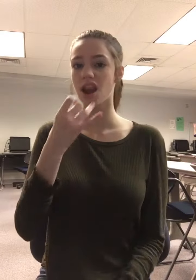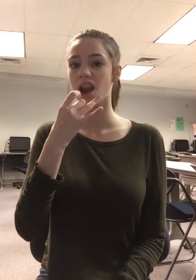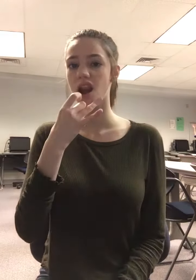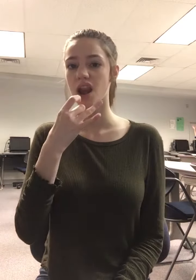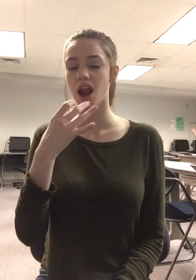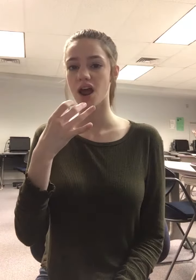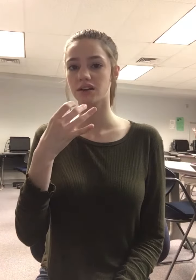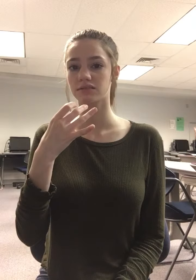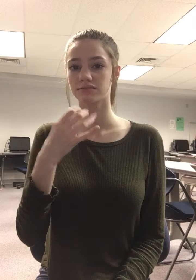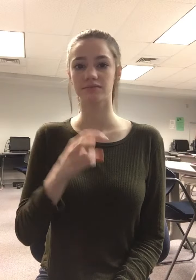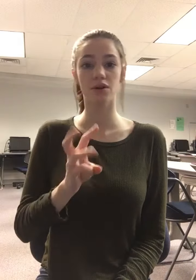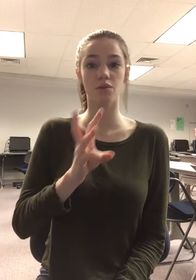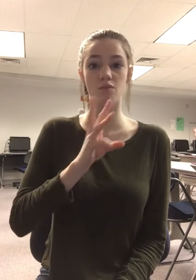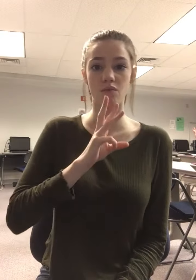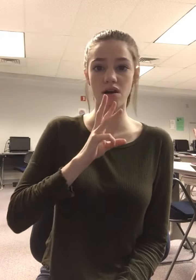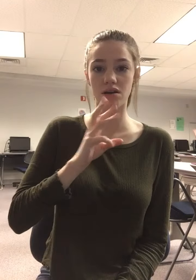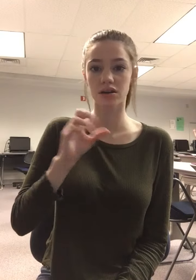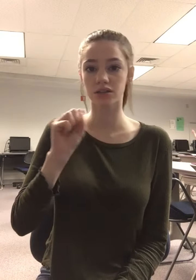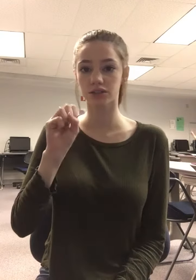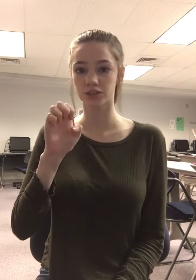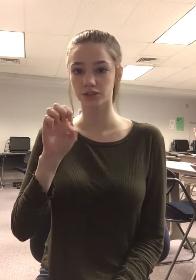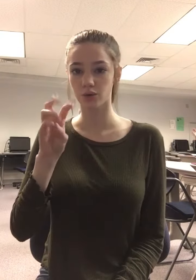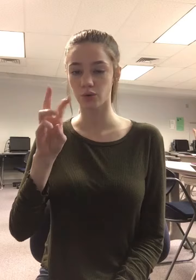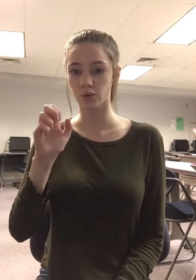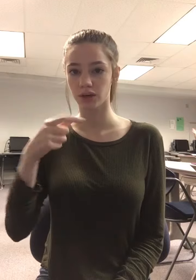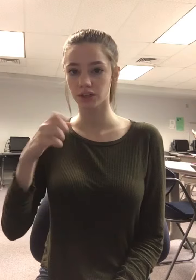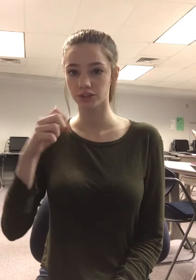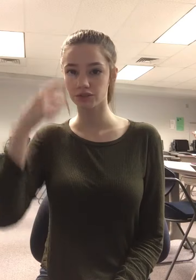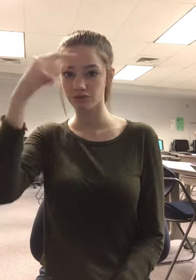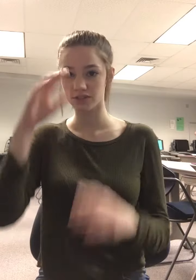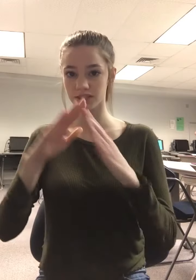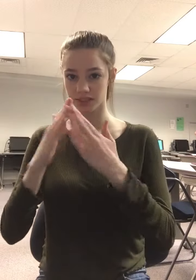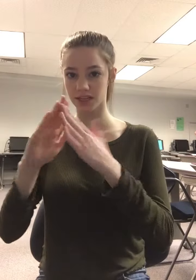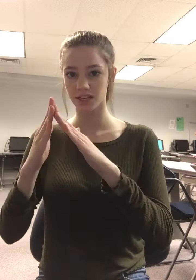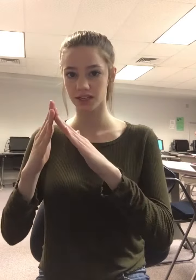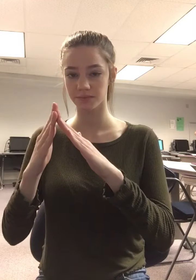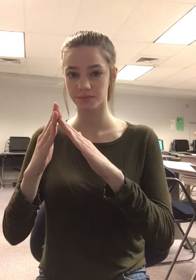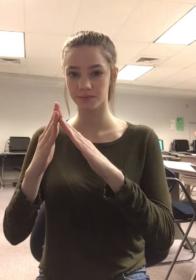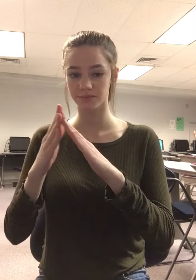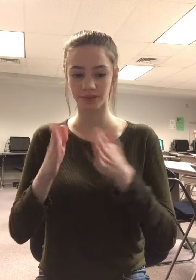water and sewage for cities, public transportation,